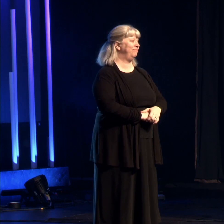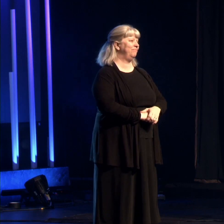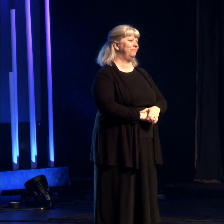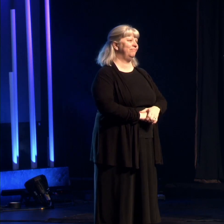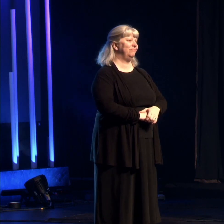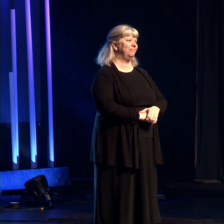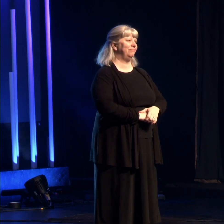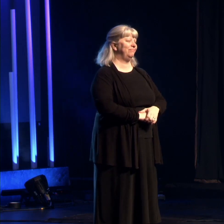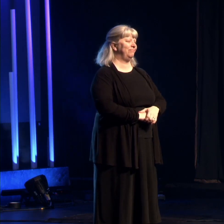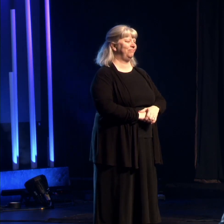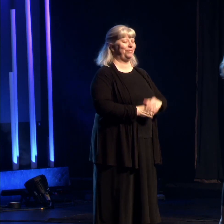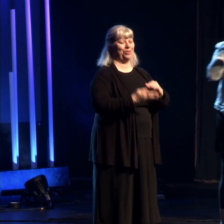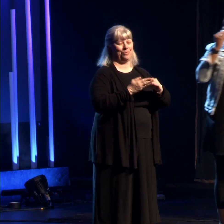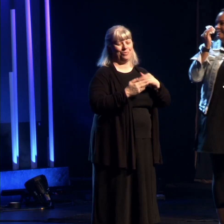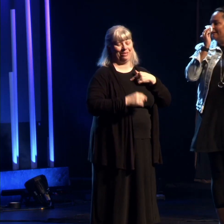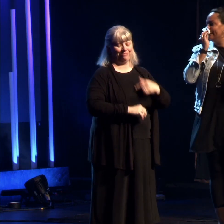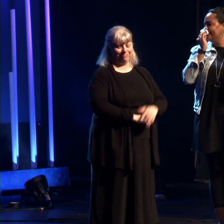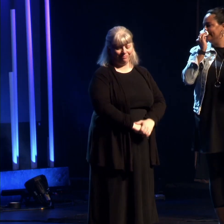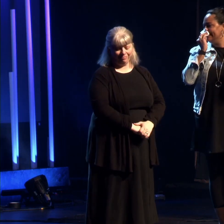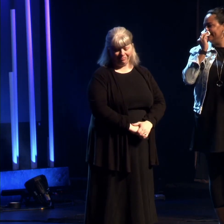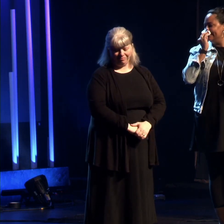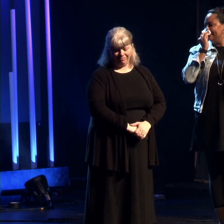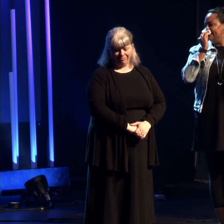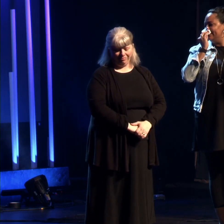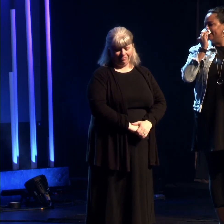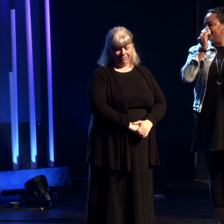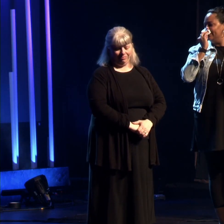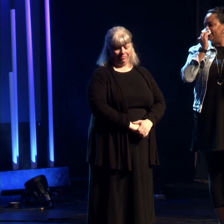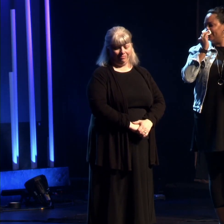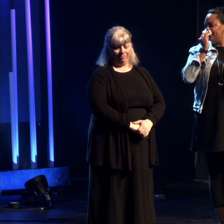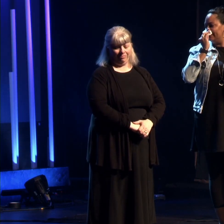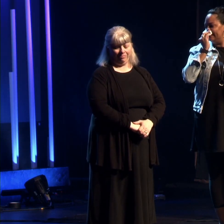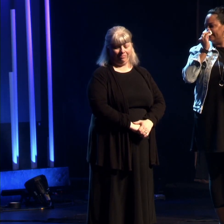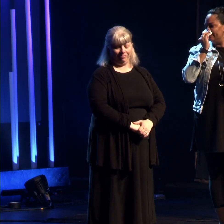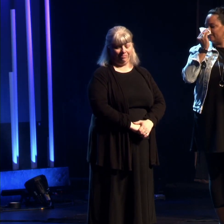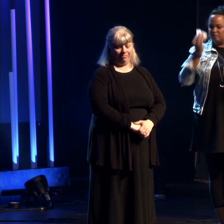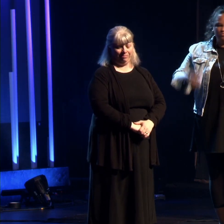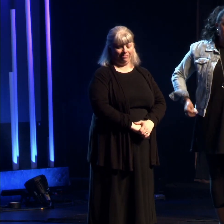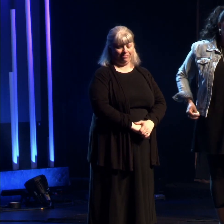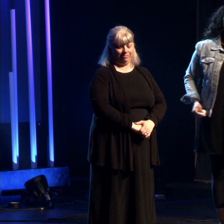my